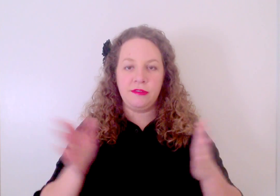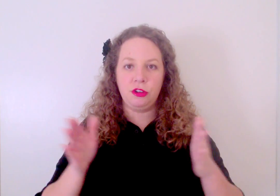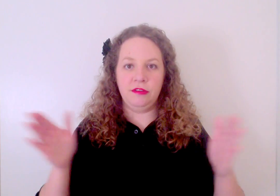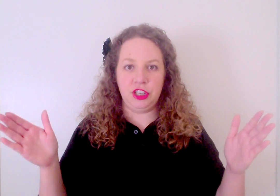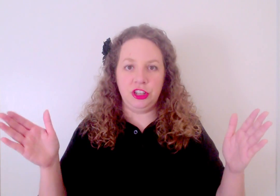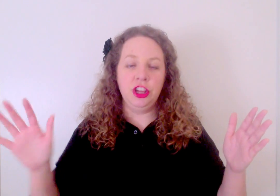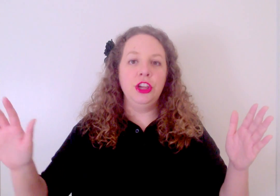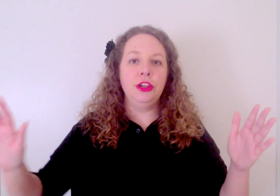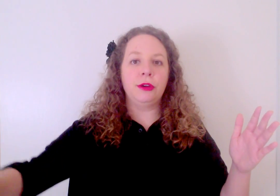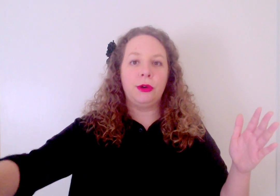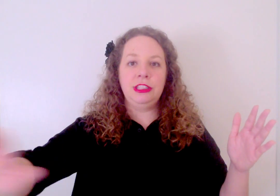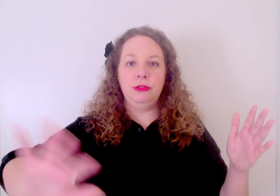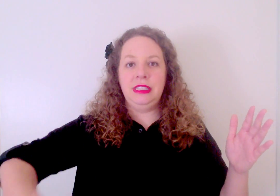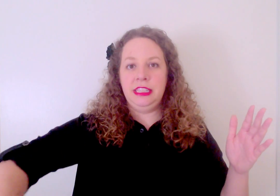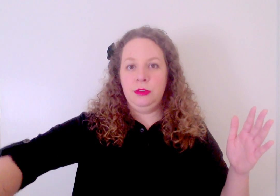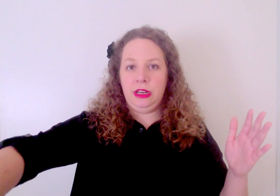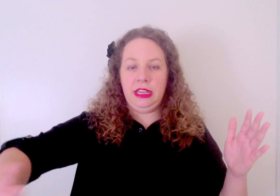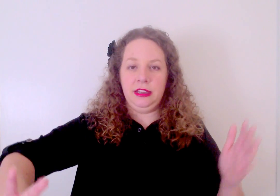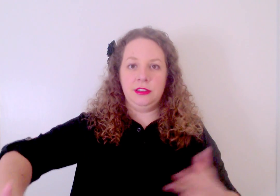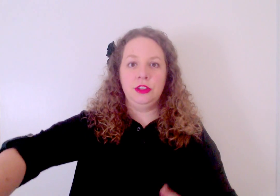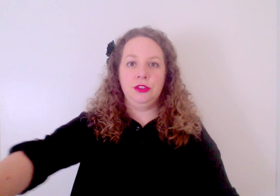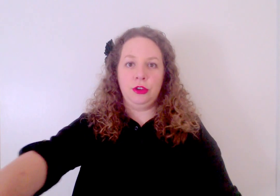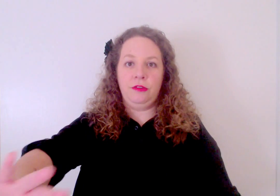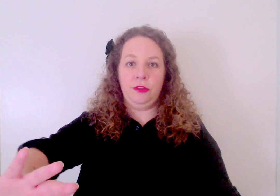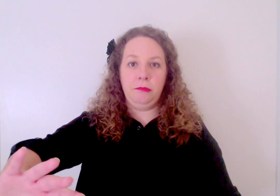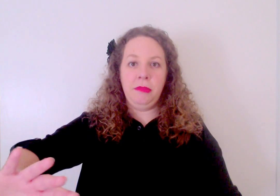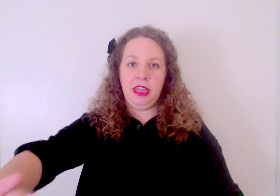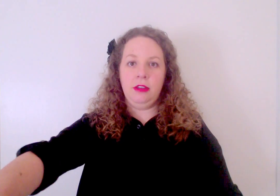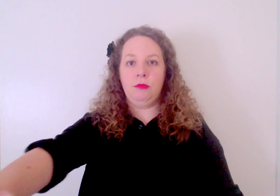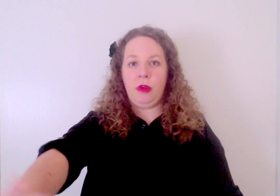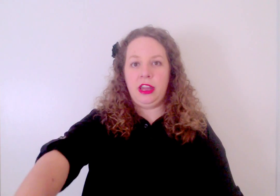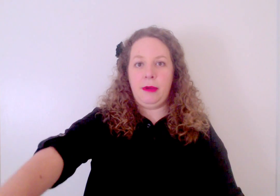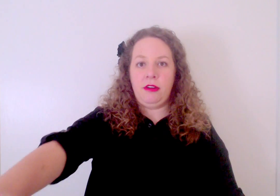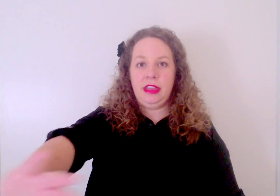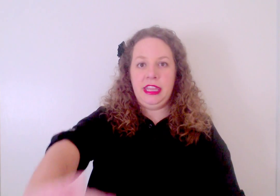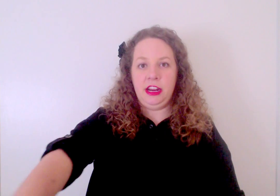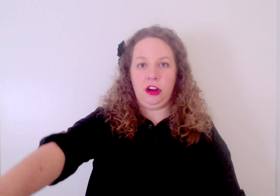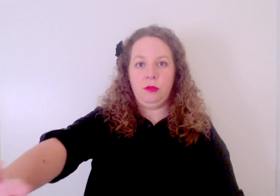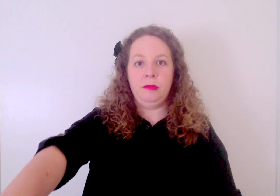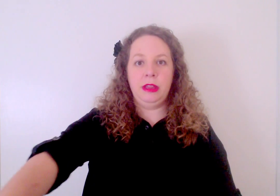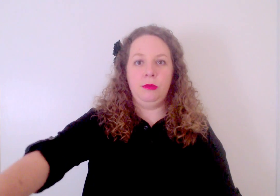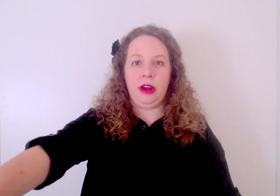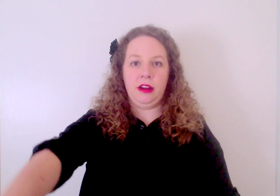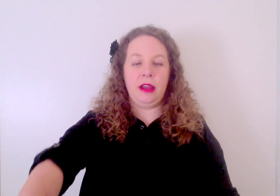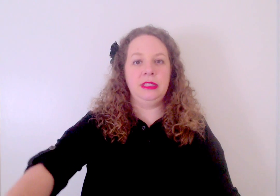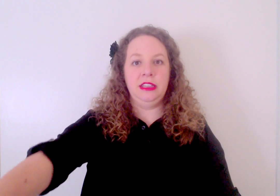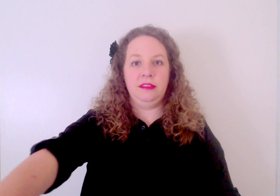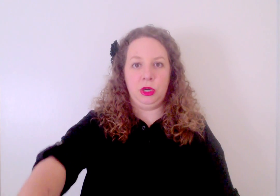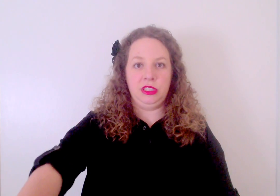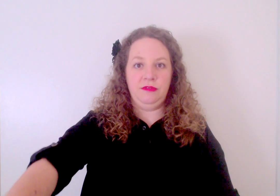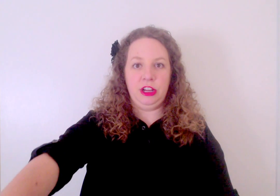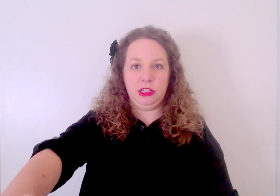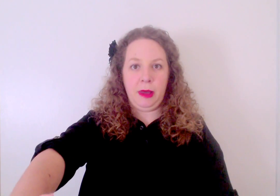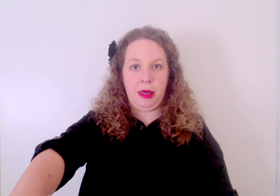peripheral vision, you're going to see what it is. So for me, right about here would be where I would see a person fingerspell.